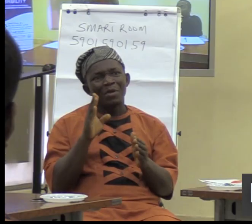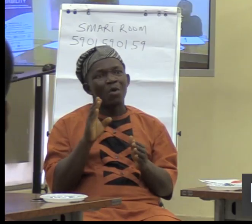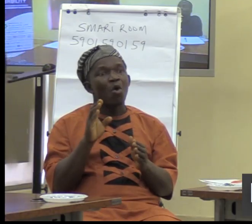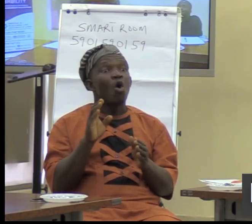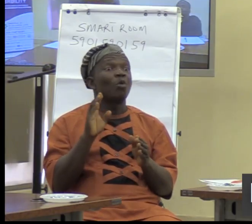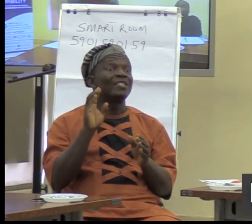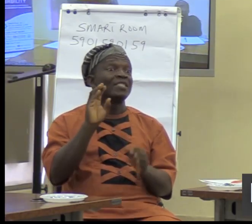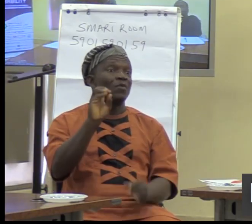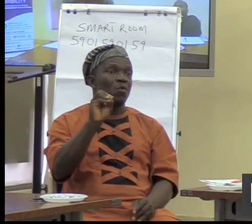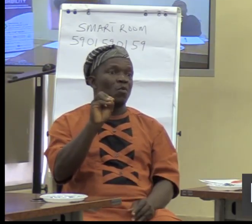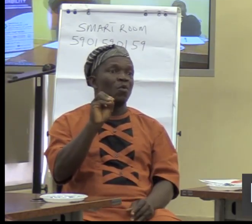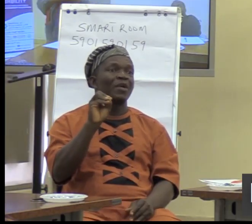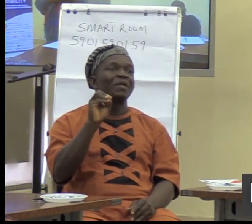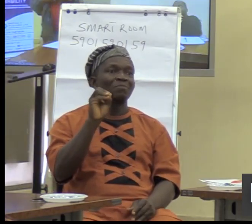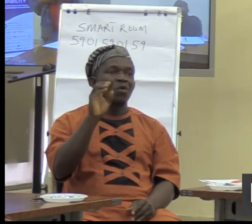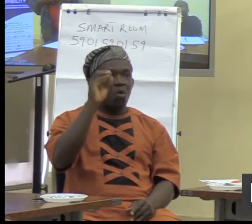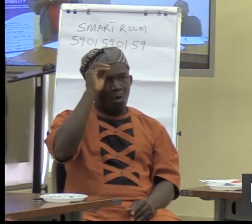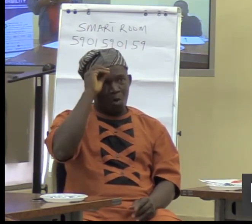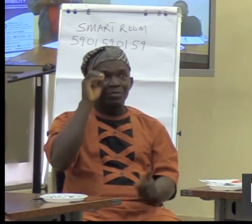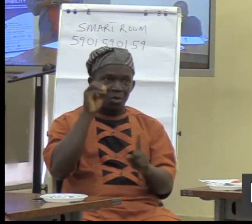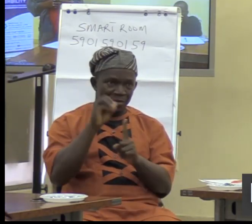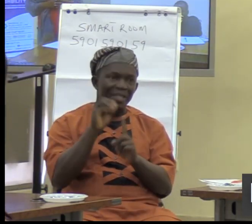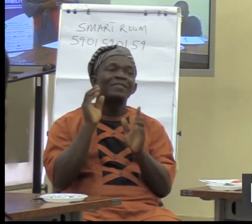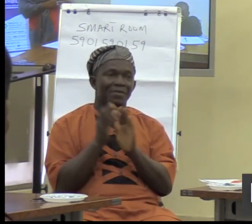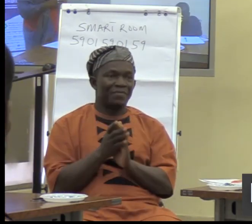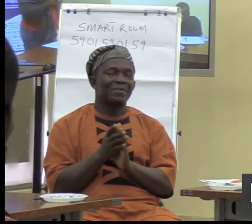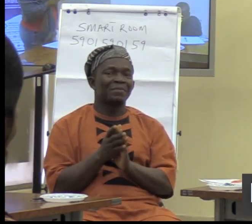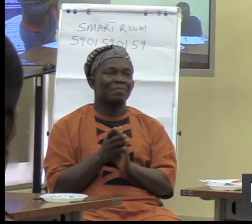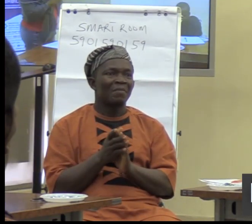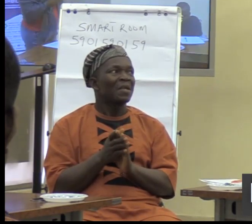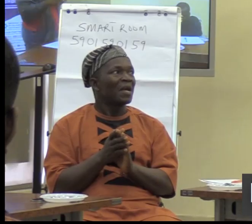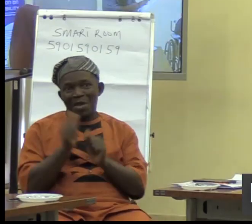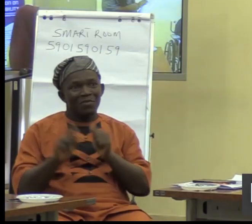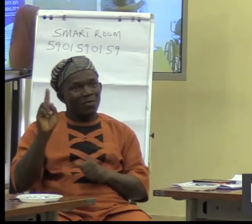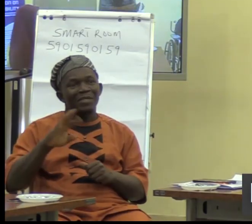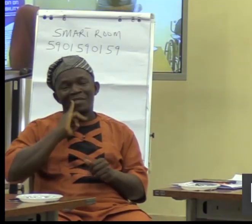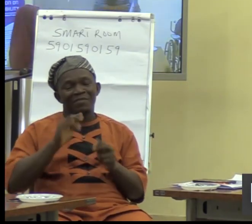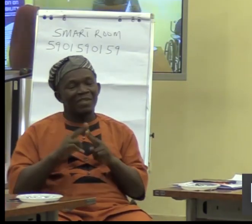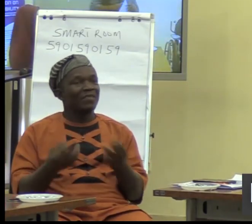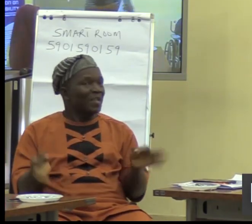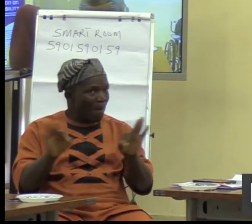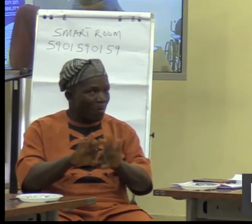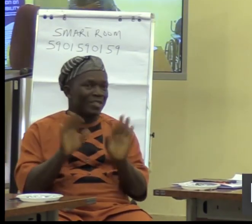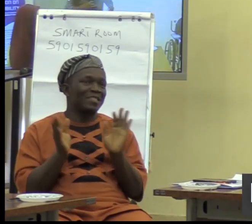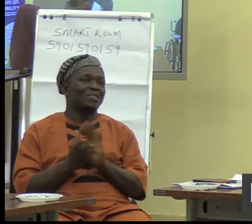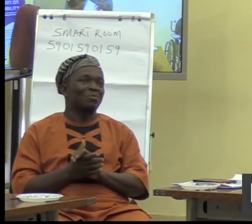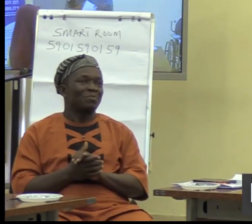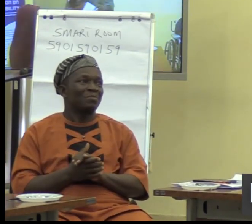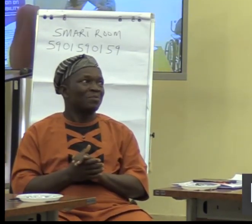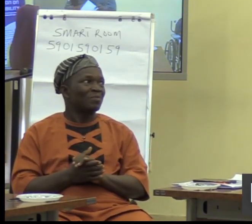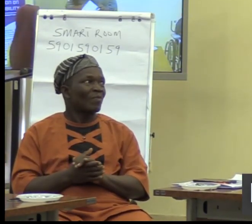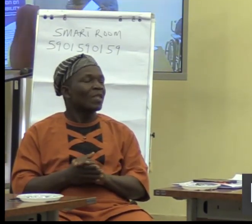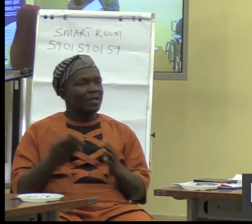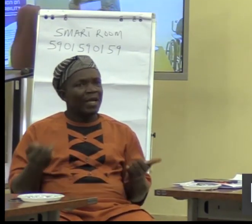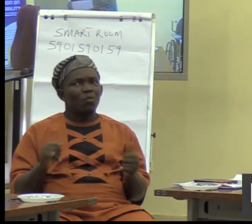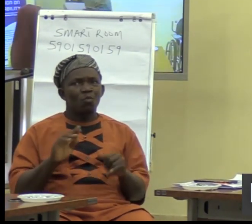everything that we want to do. So I think I'll have to hand over. Okay. So